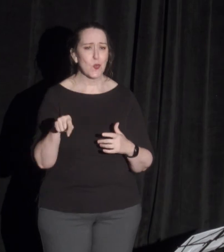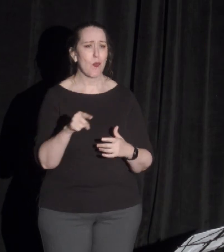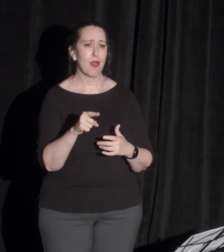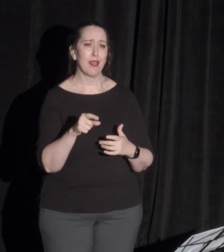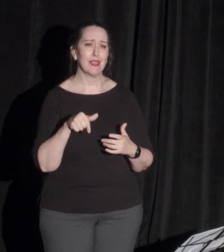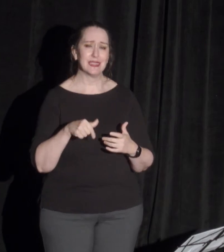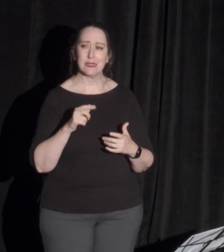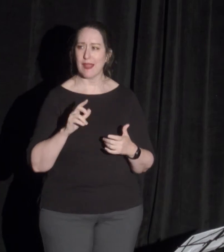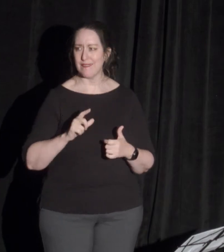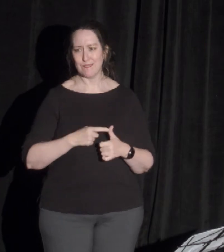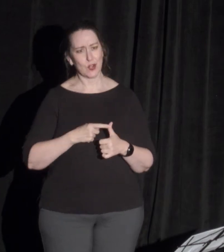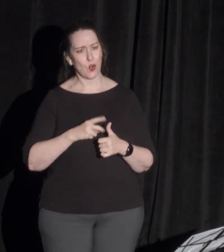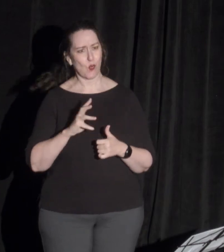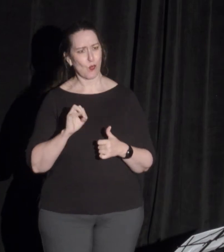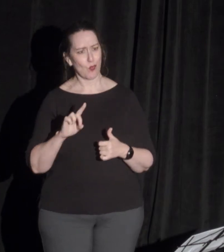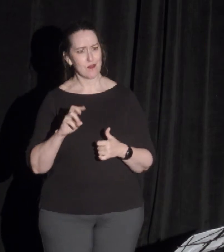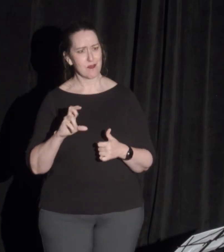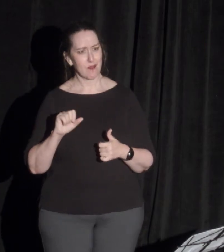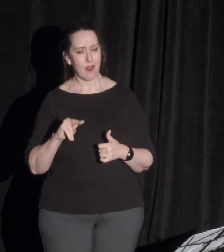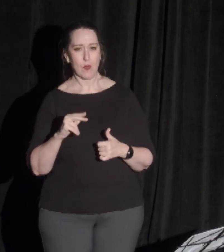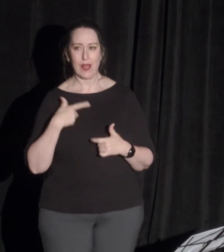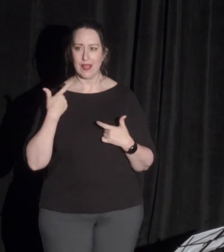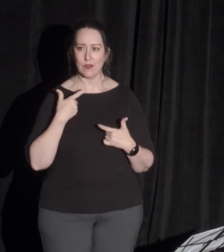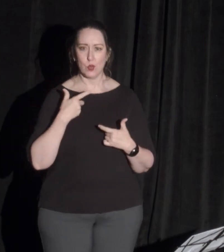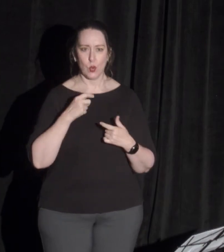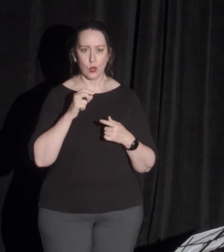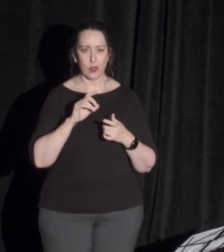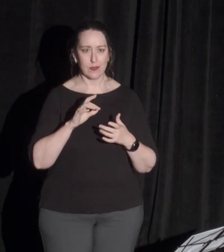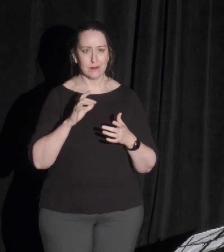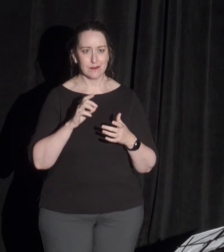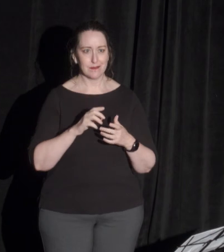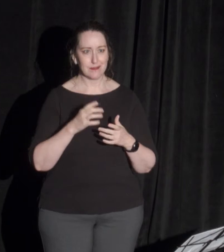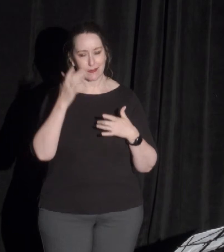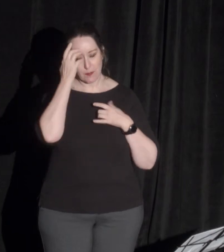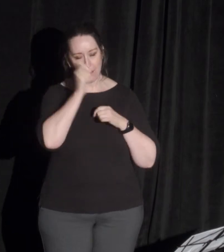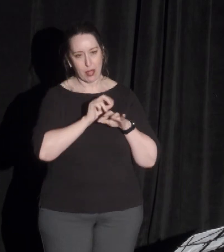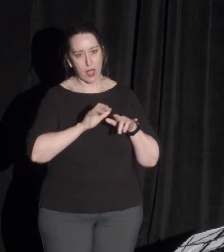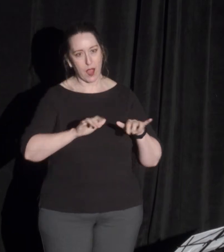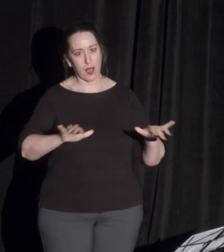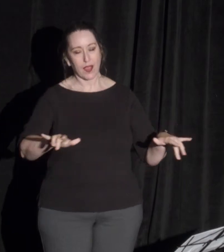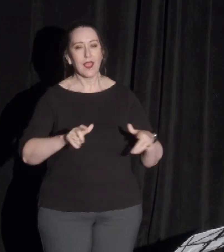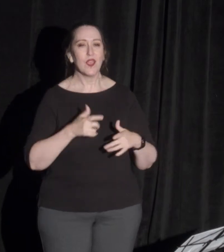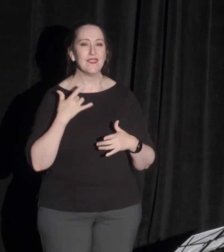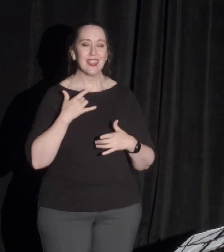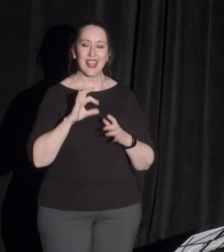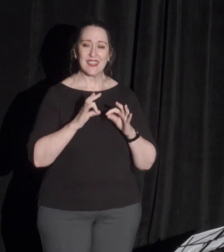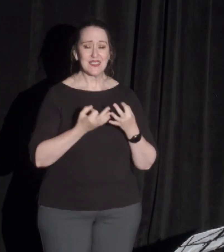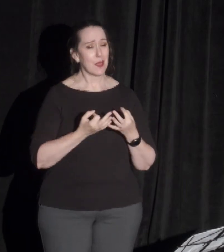my first Worldcon because we've lived through a plague, but you feel like family, and it's always great to be with